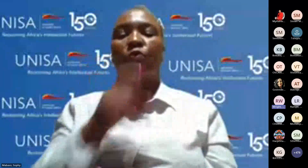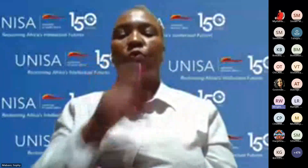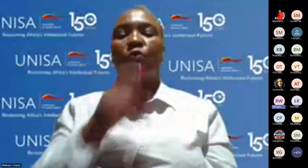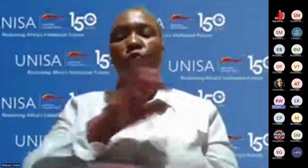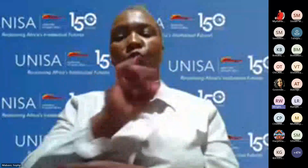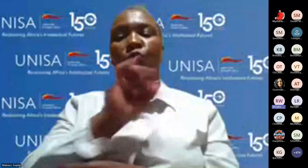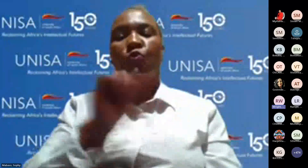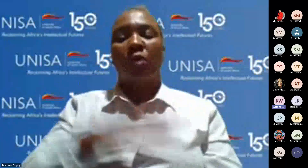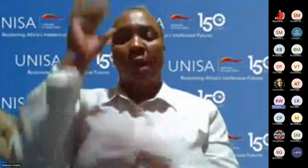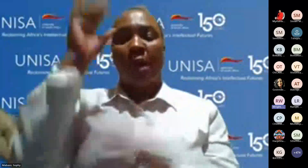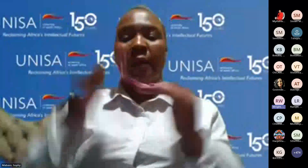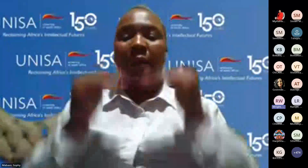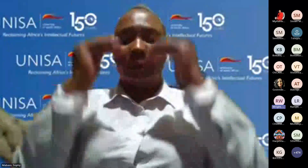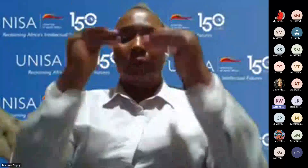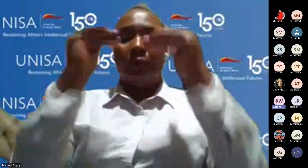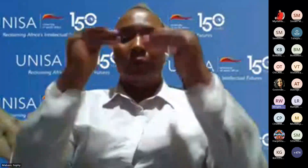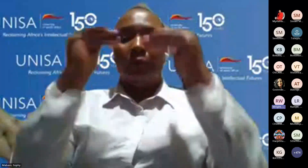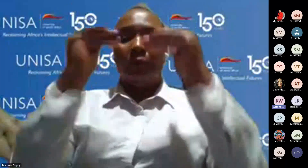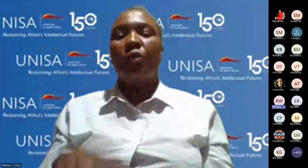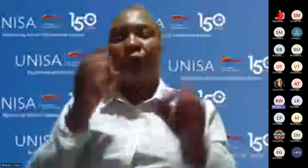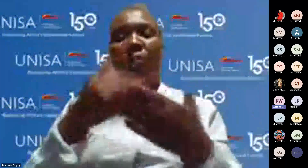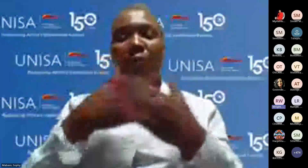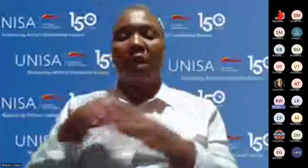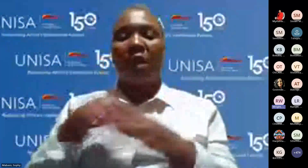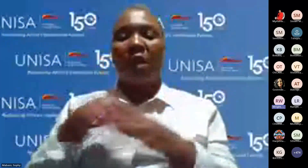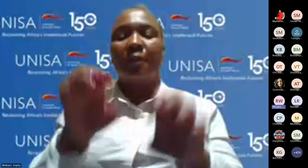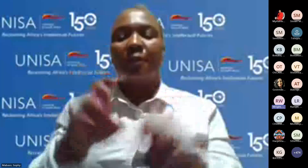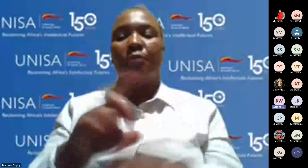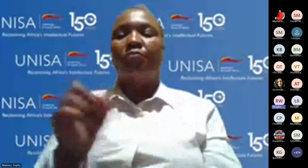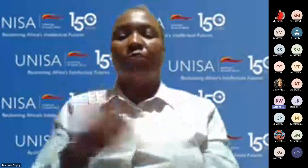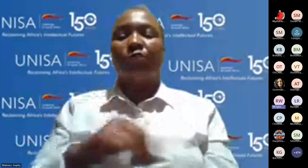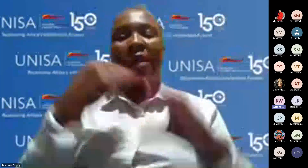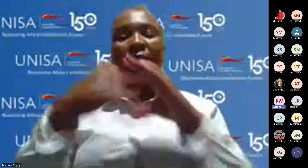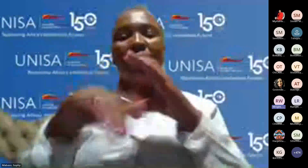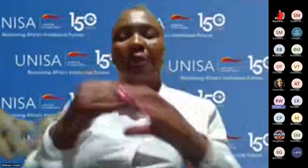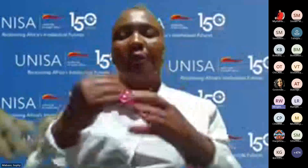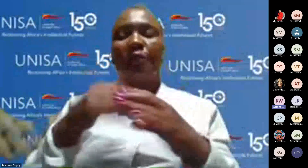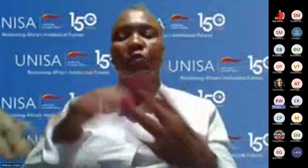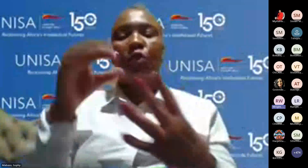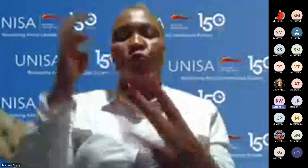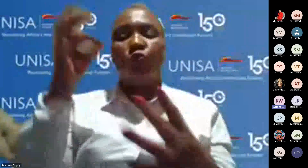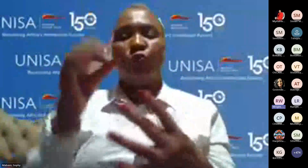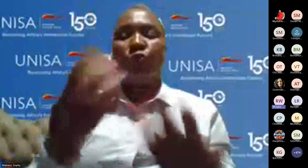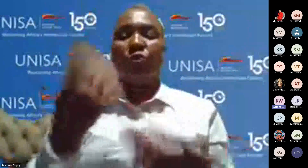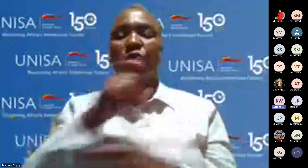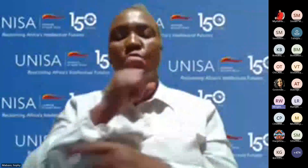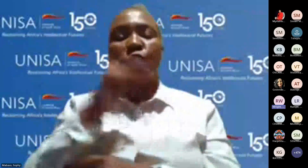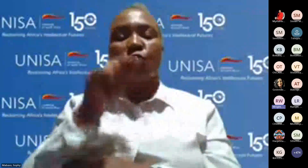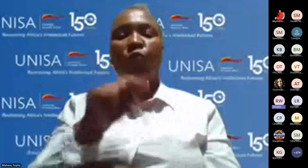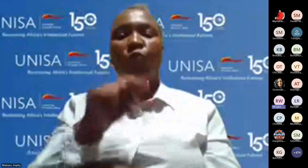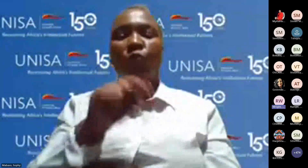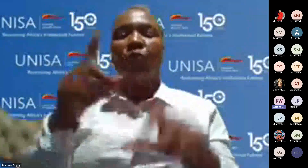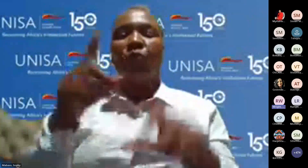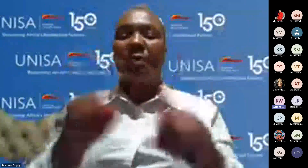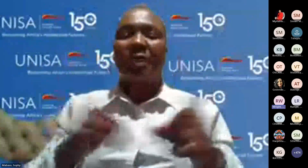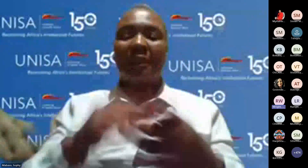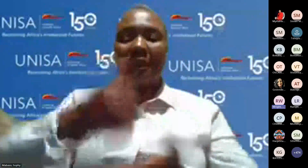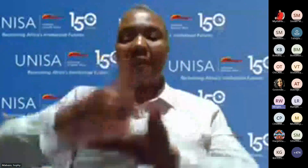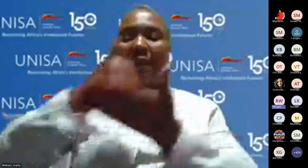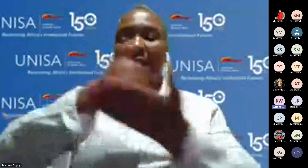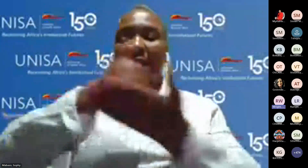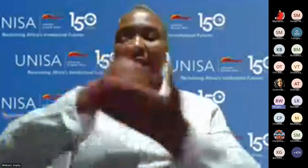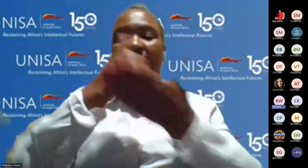academic will let you know before the exam what is the email that you can choose. use for specific assistance.